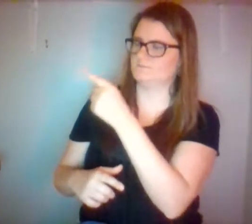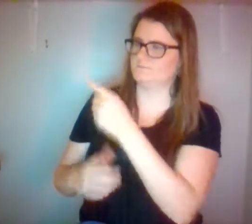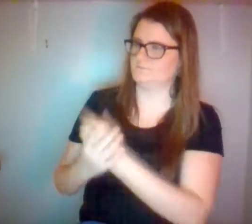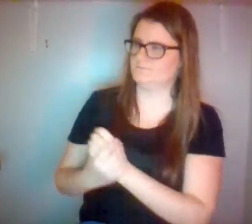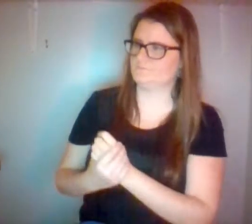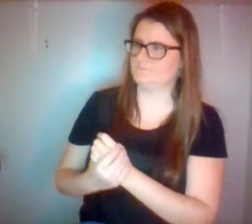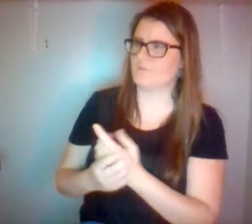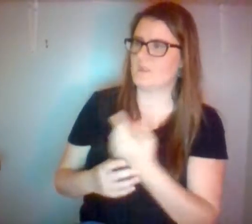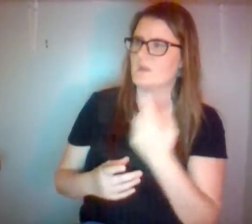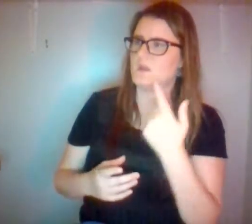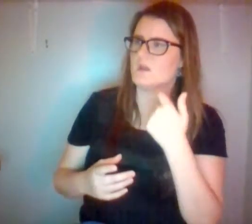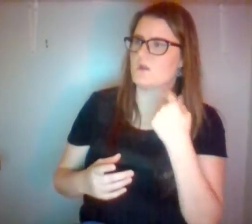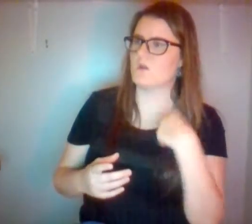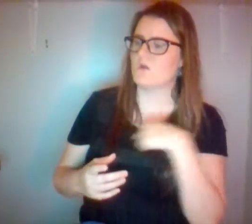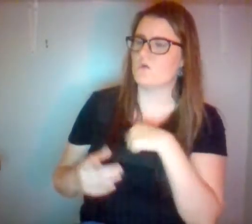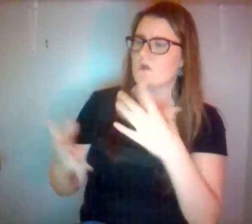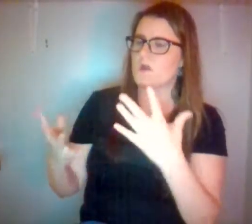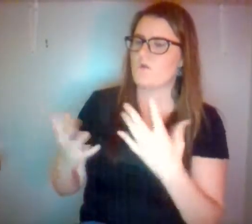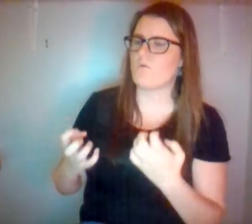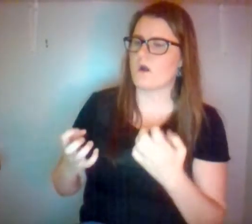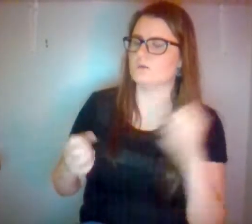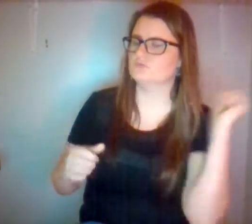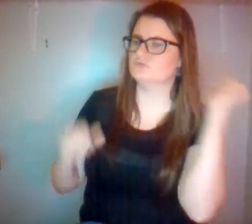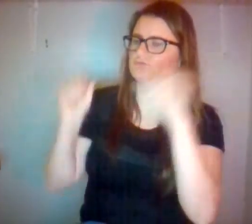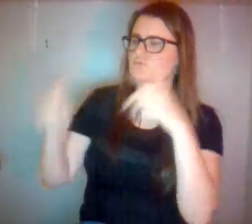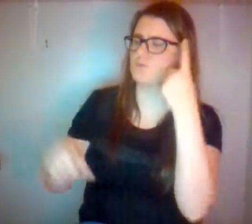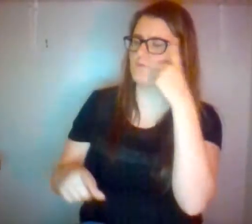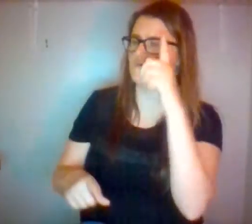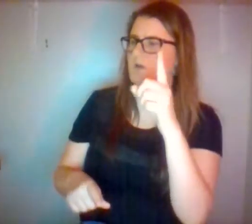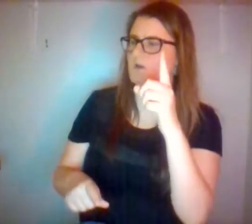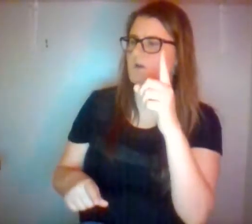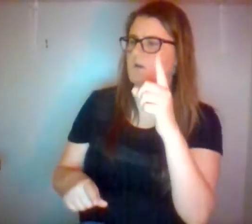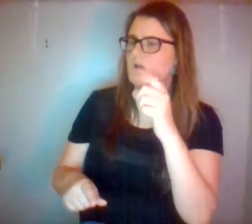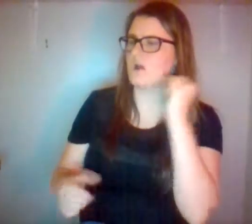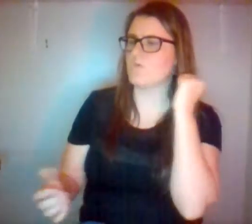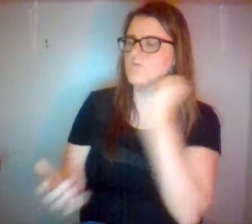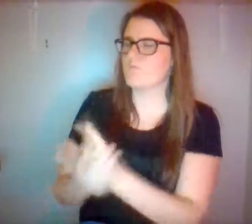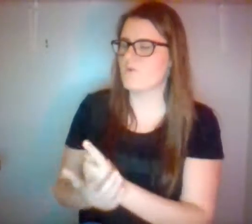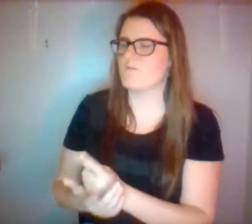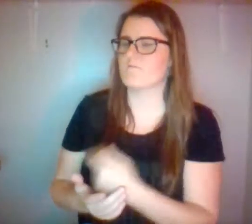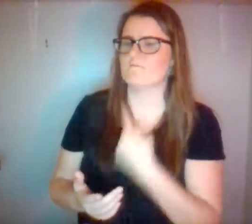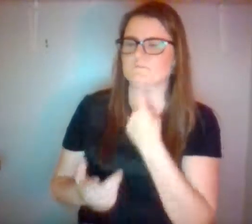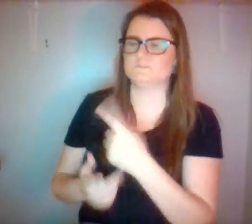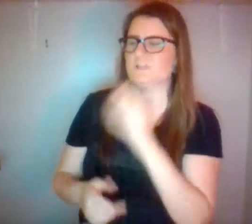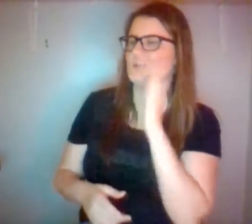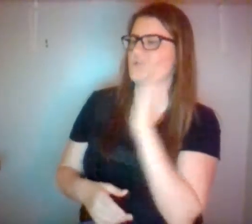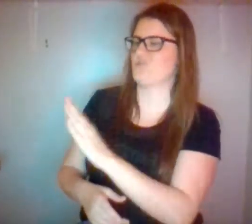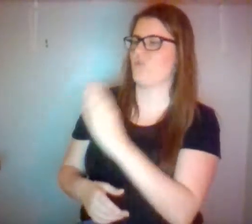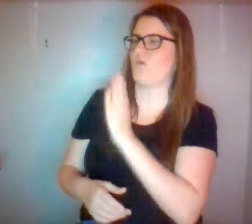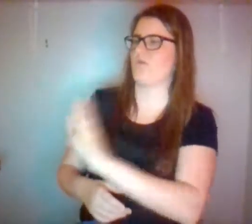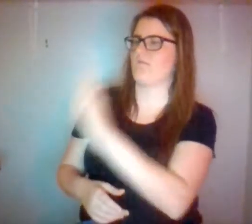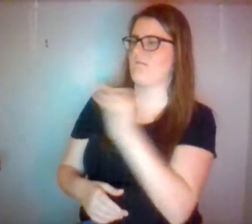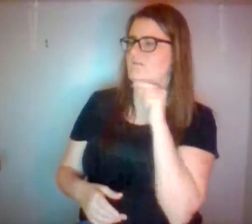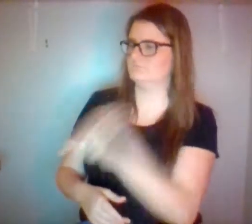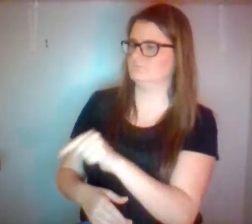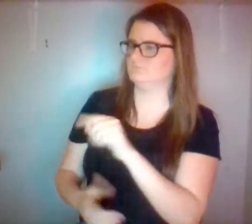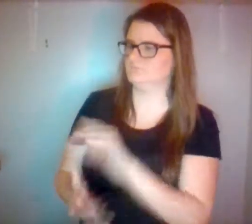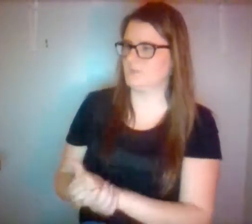was gone. For a few moments, nobody moved. Then they all looked at each other. They all wanted to